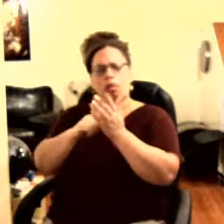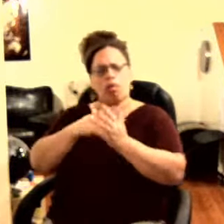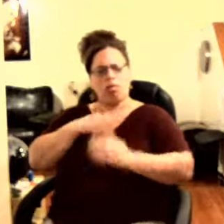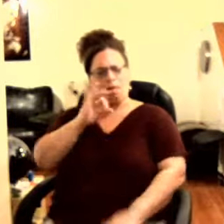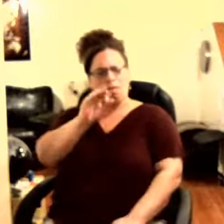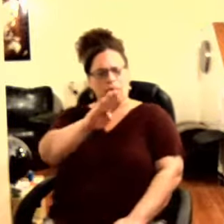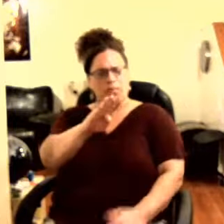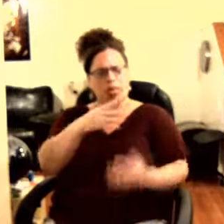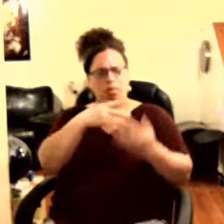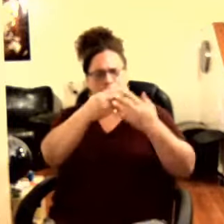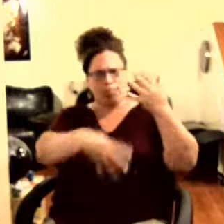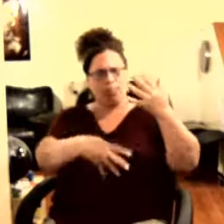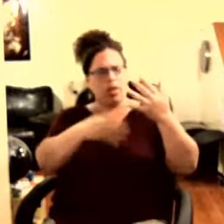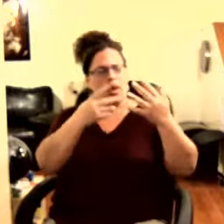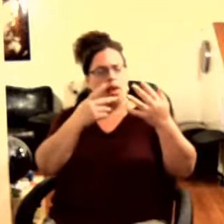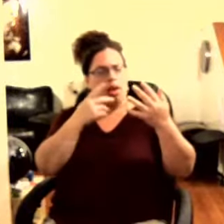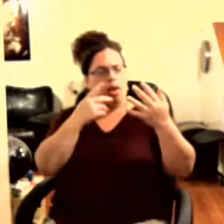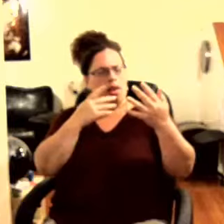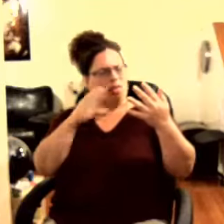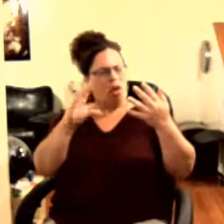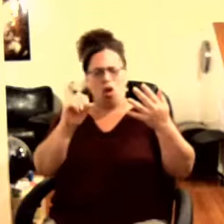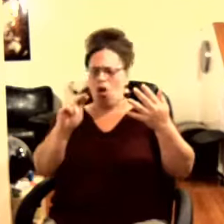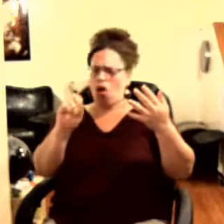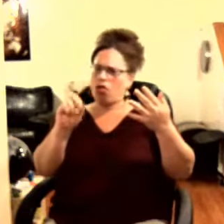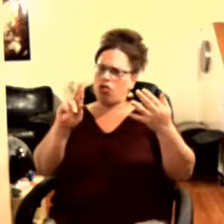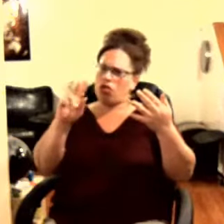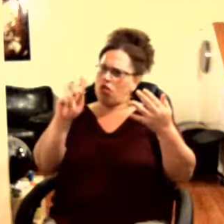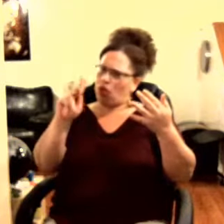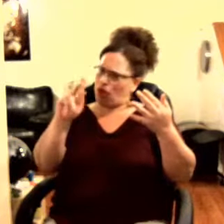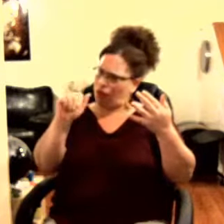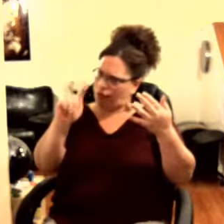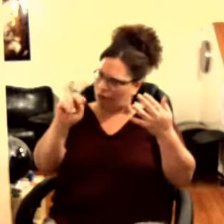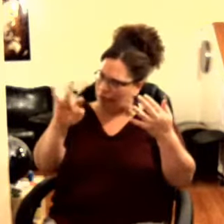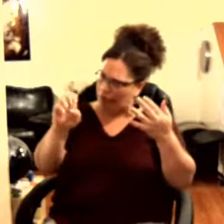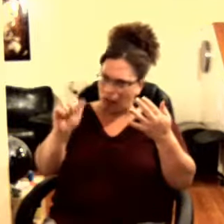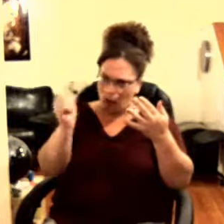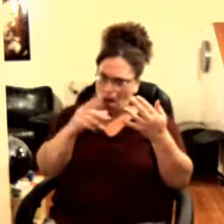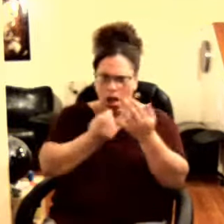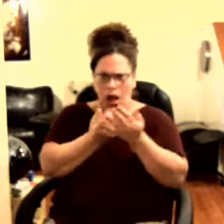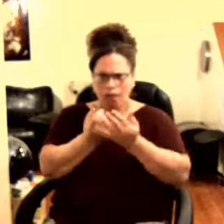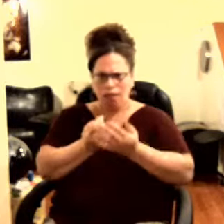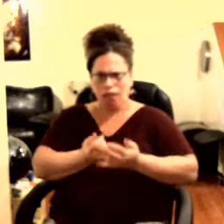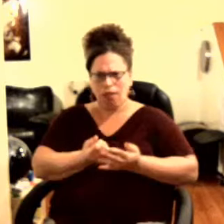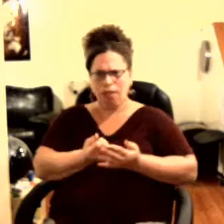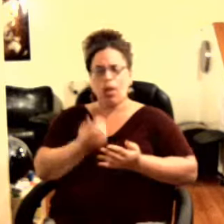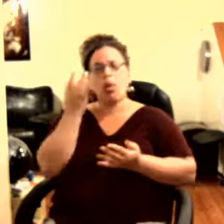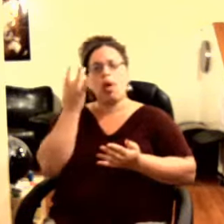feed. And what it turned out was going on was that Facebook was looking at which links I clicked on. And it